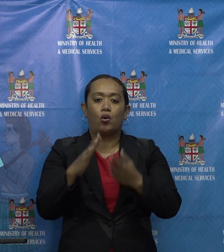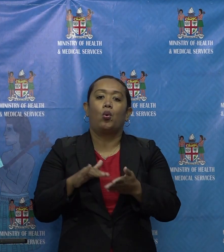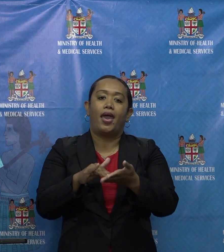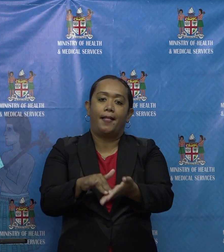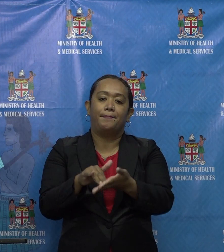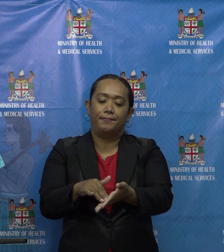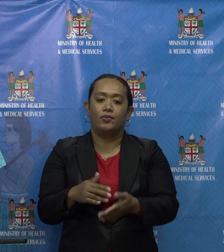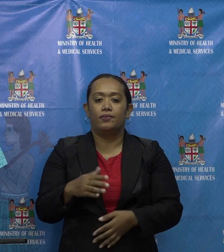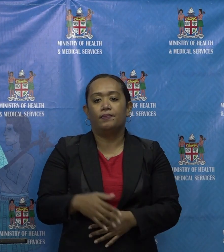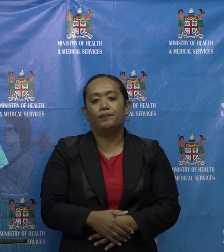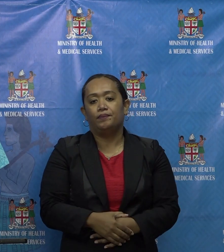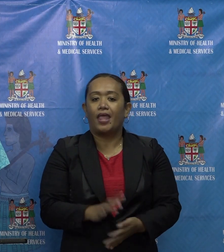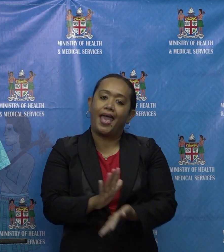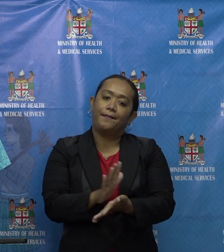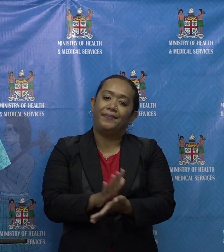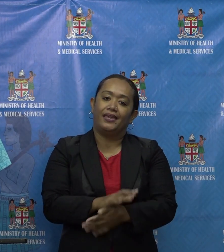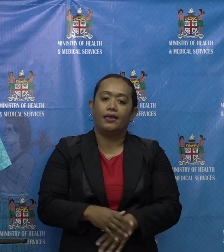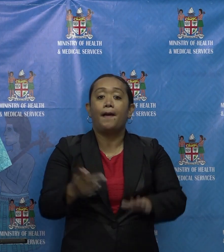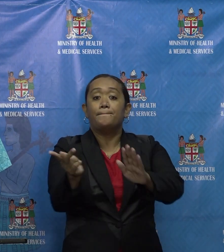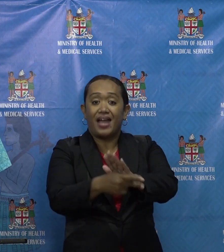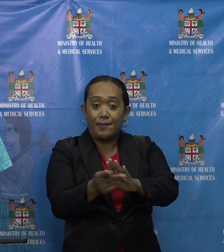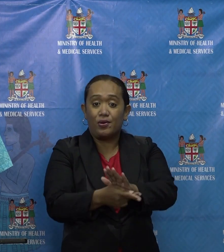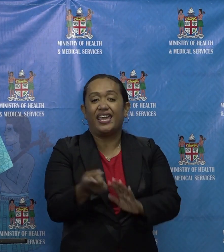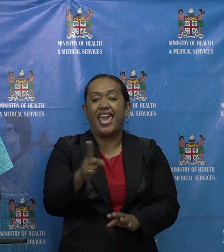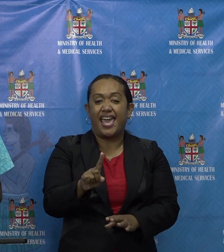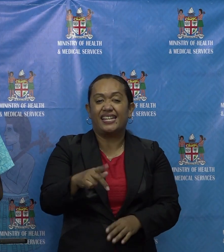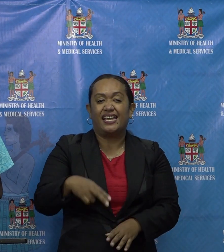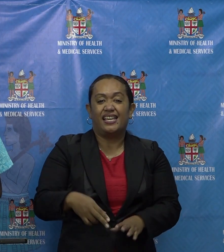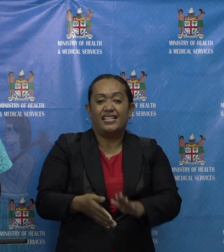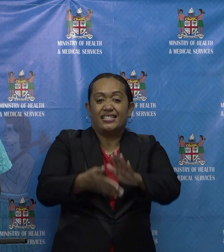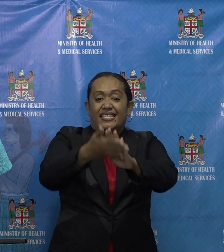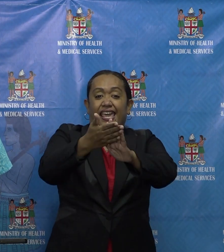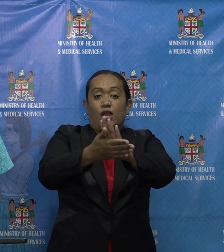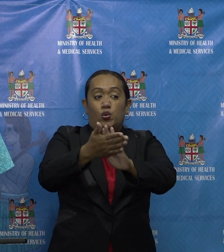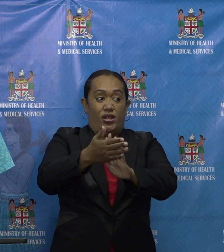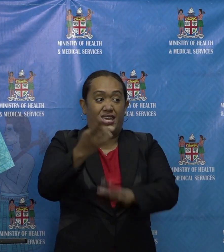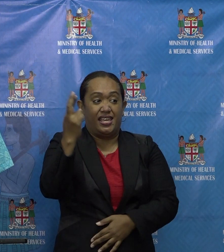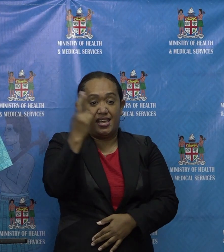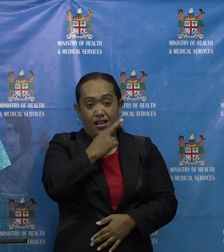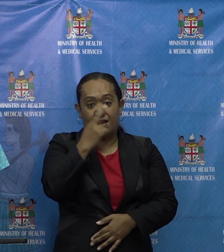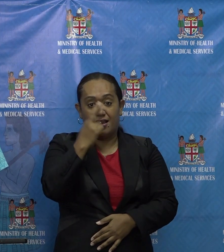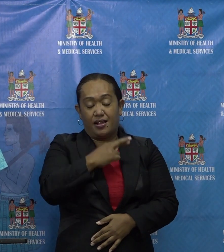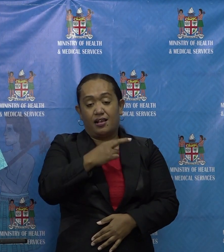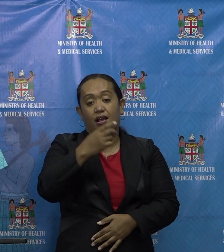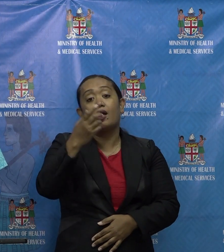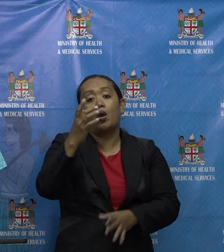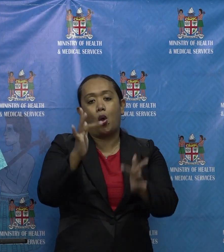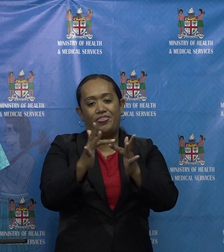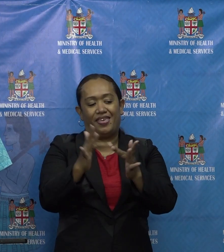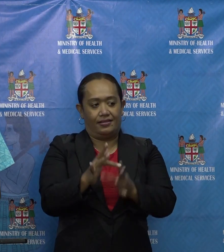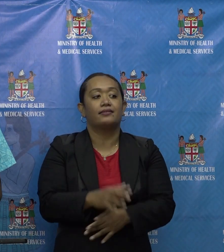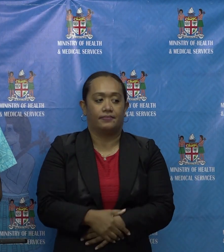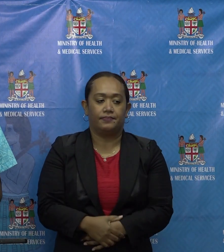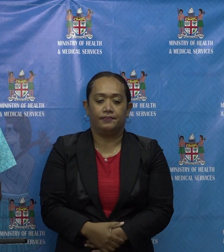as we stated earlier, are primary and secondary contacts of patients. To conclude, I know